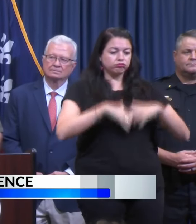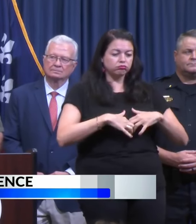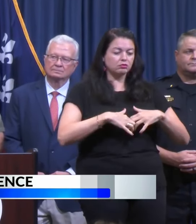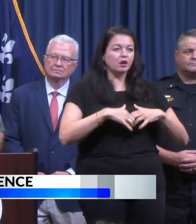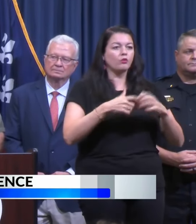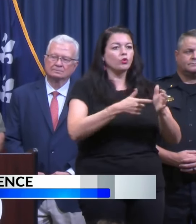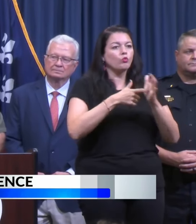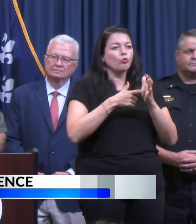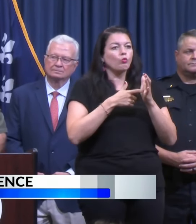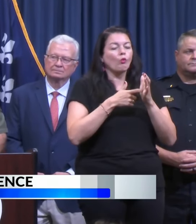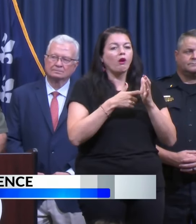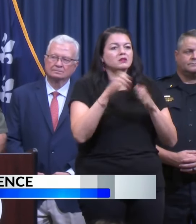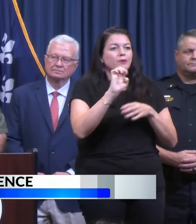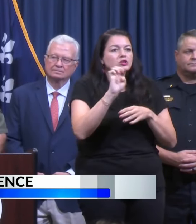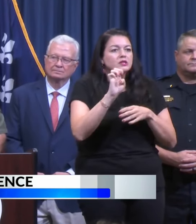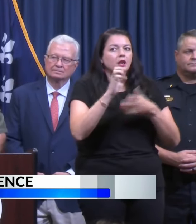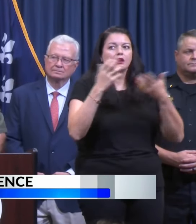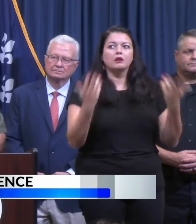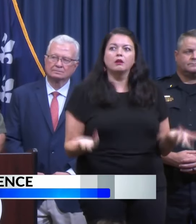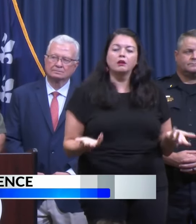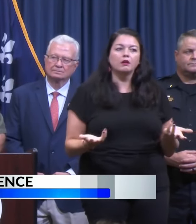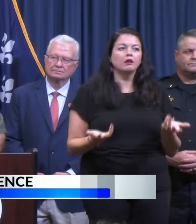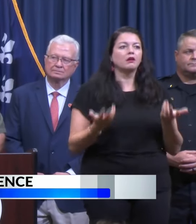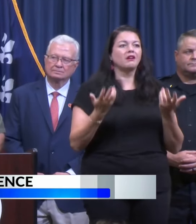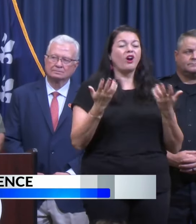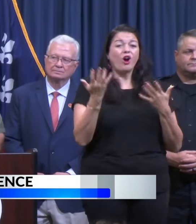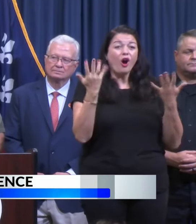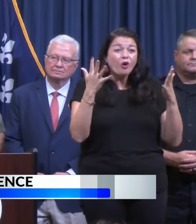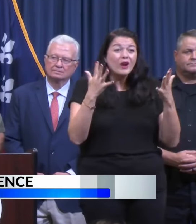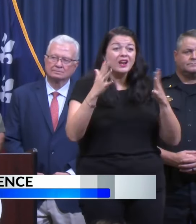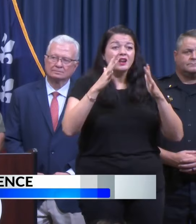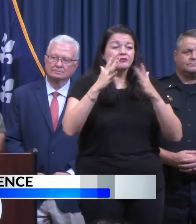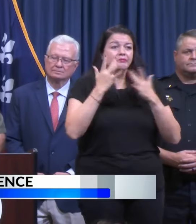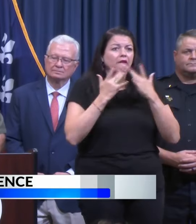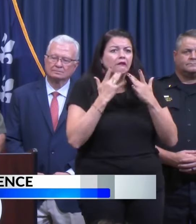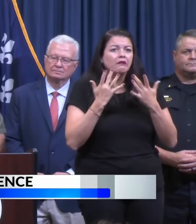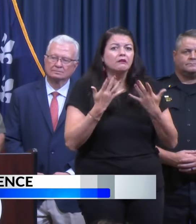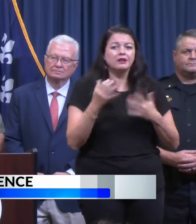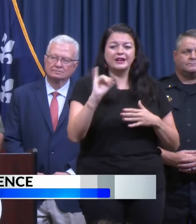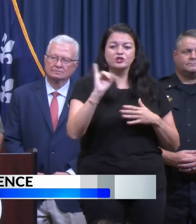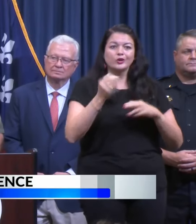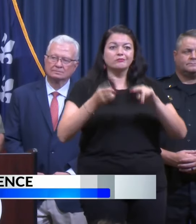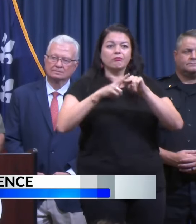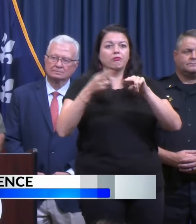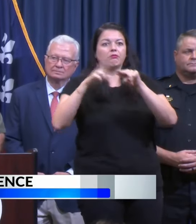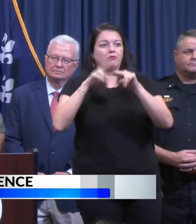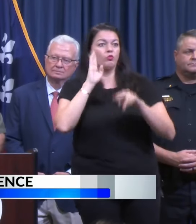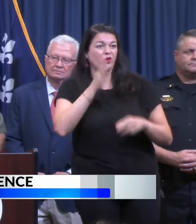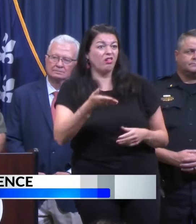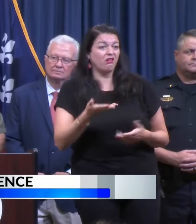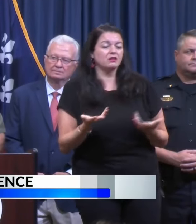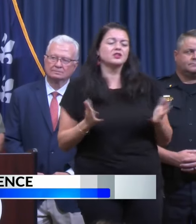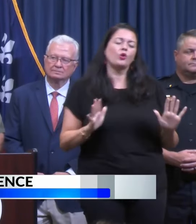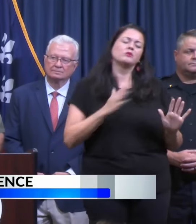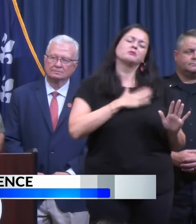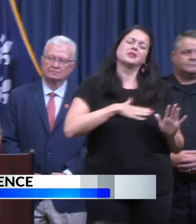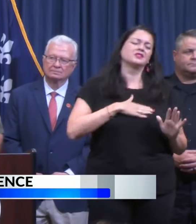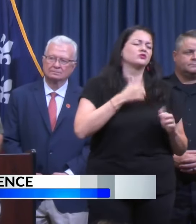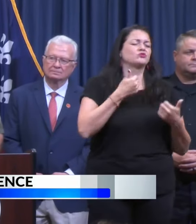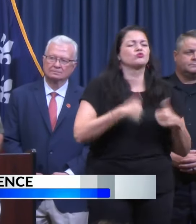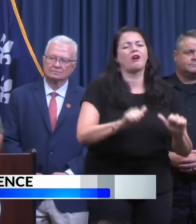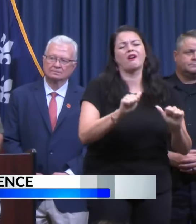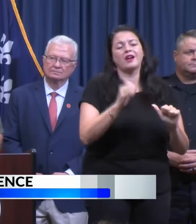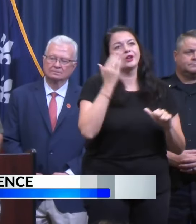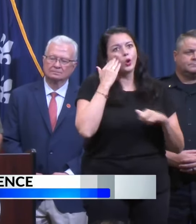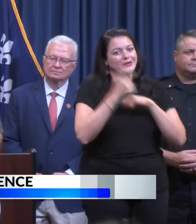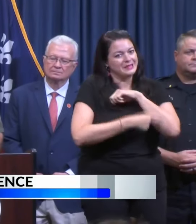emergency assistance and cause damage to property, which then raises our insurance rates. So please refrain from doing that, even though I know it's overwhelmingly